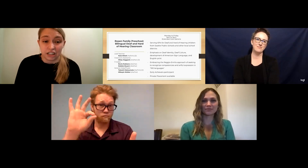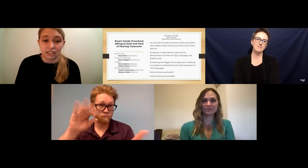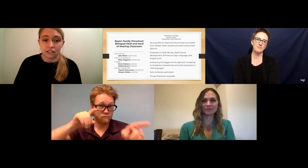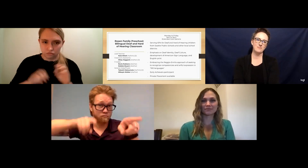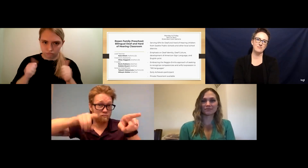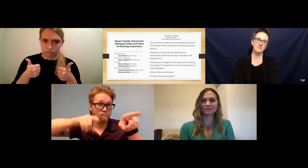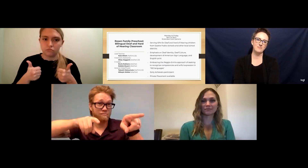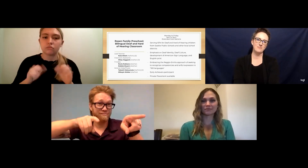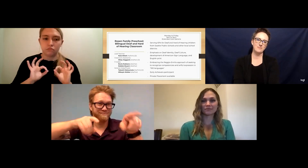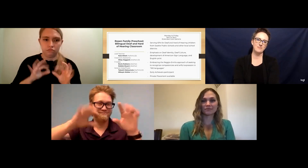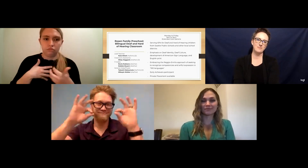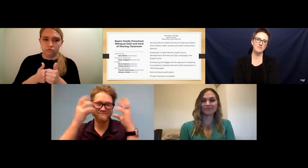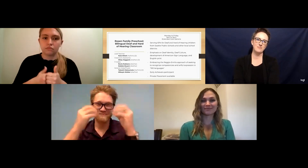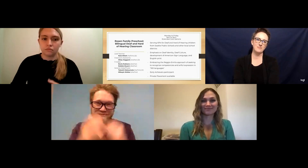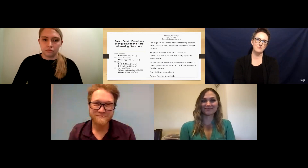their deafness.